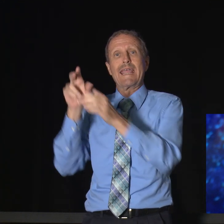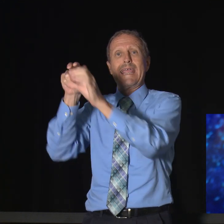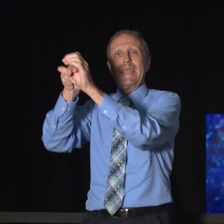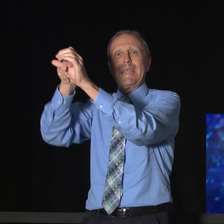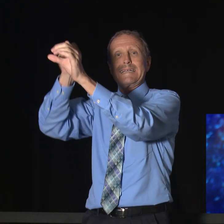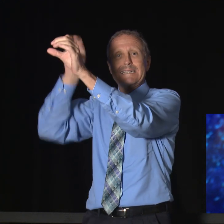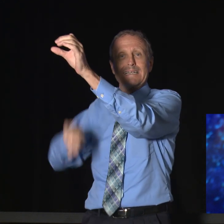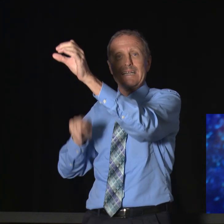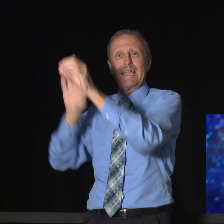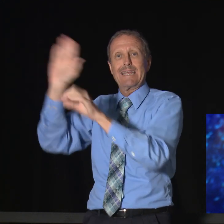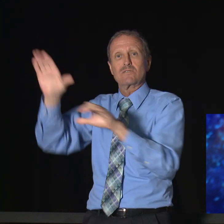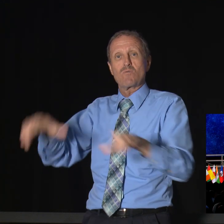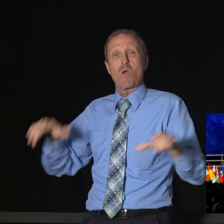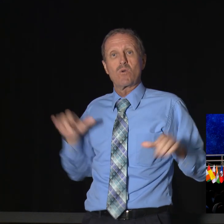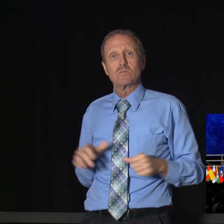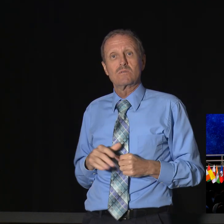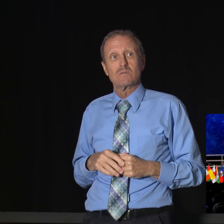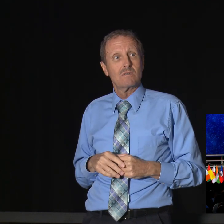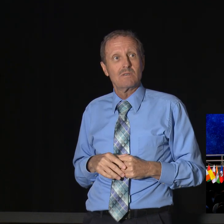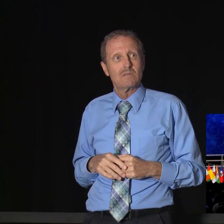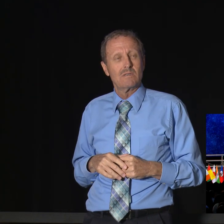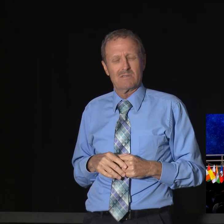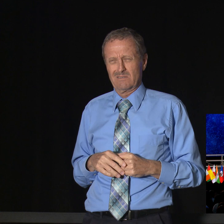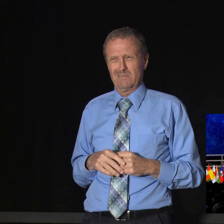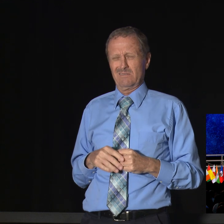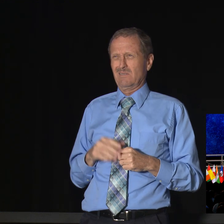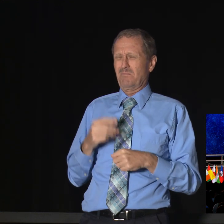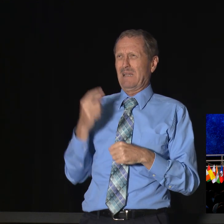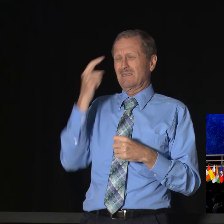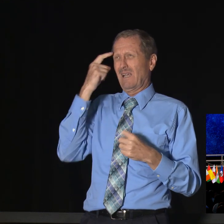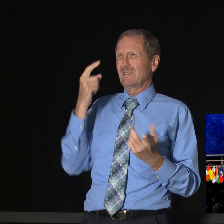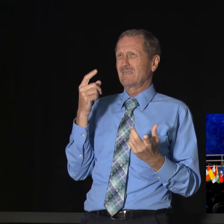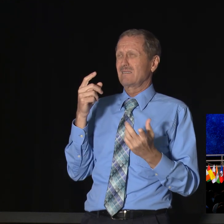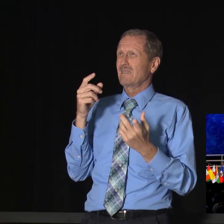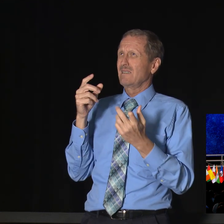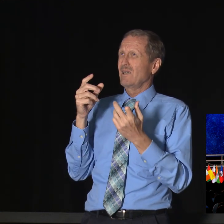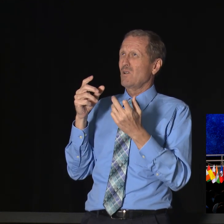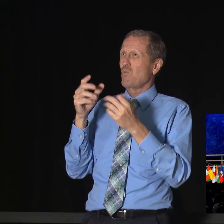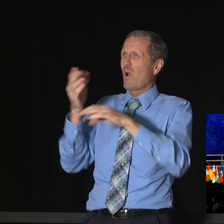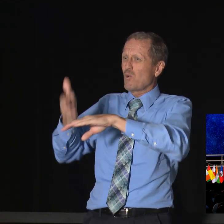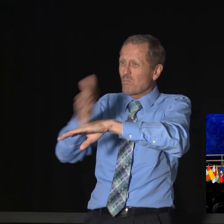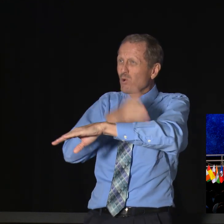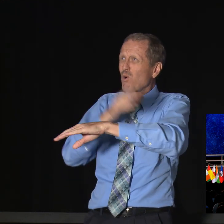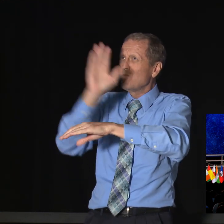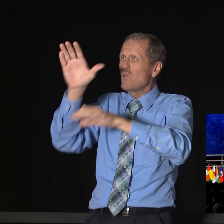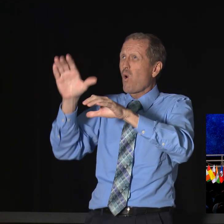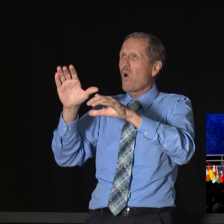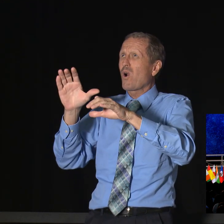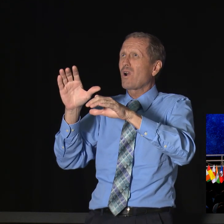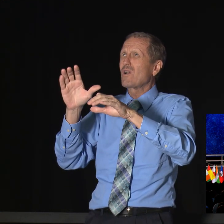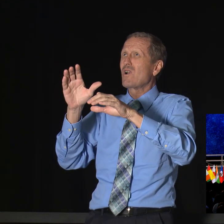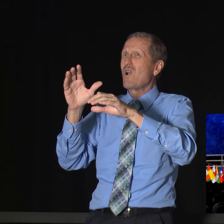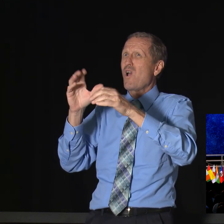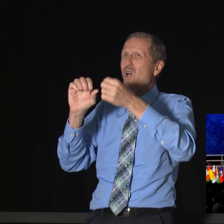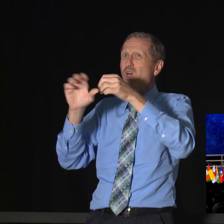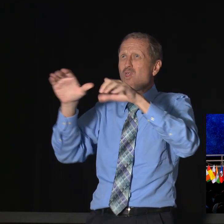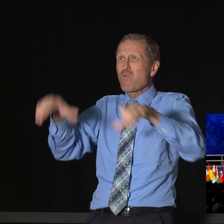Didn't make sense. seeking the good of